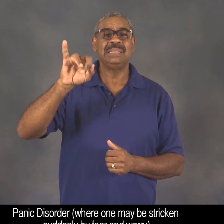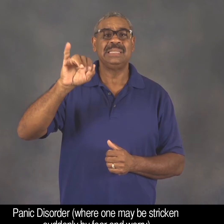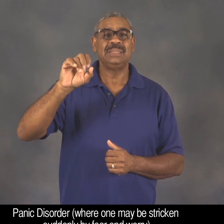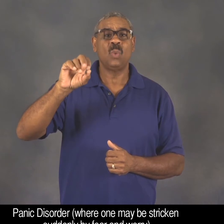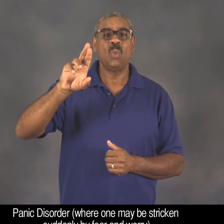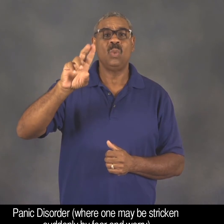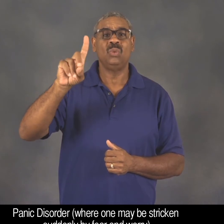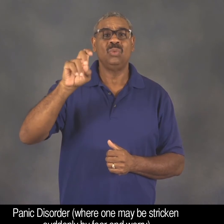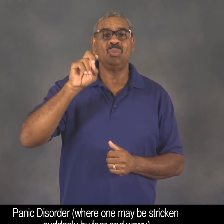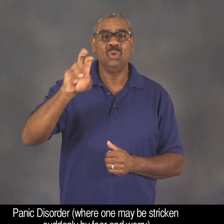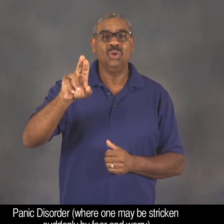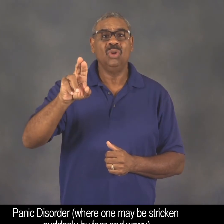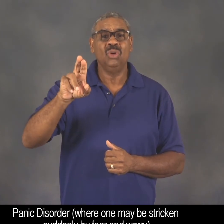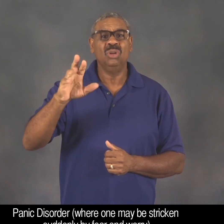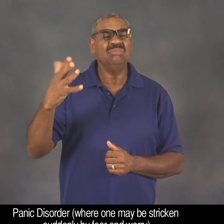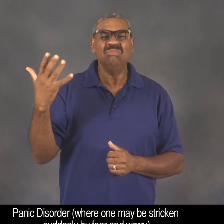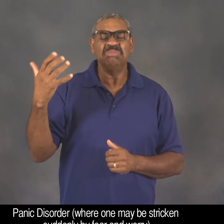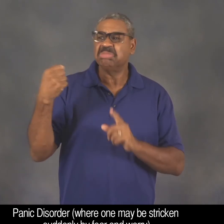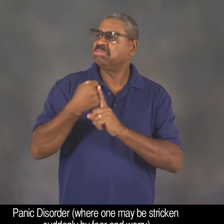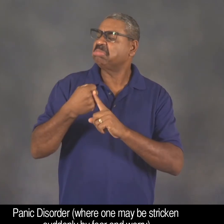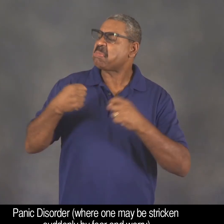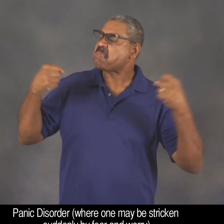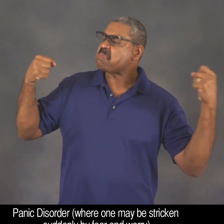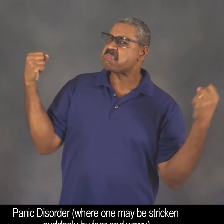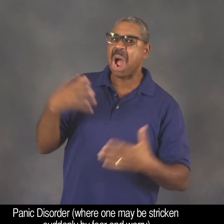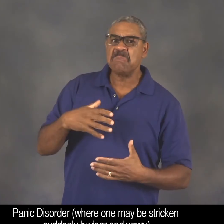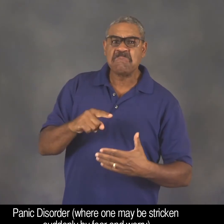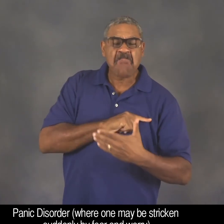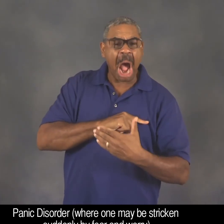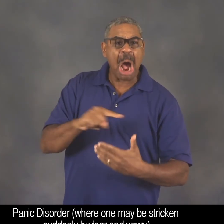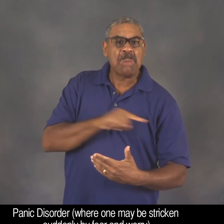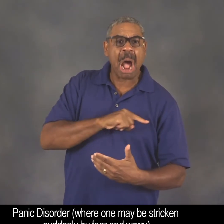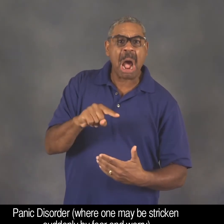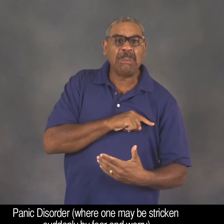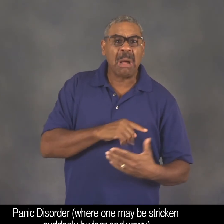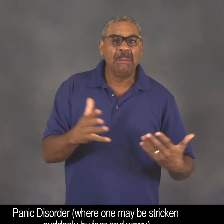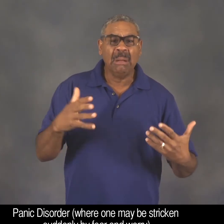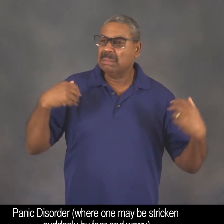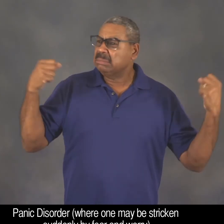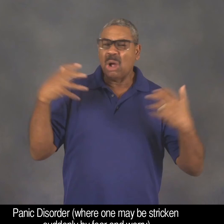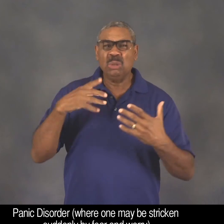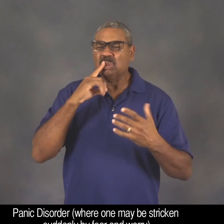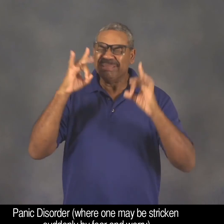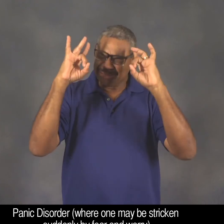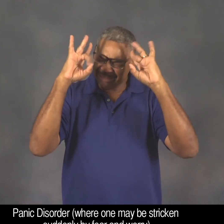panic disorder, where one may be stricken suddenly by fear and worry,